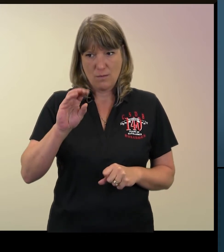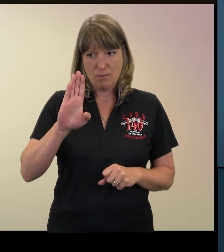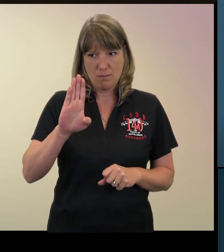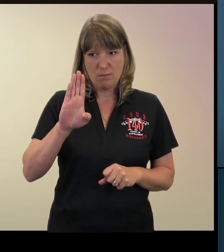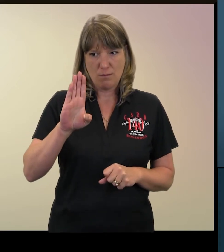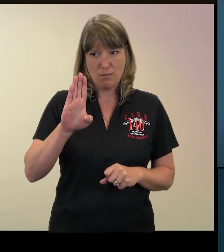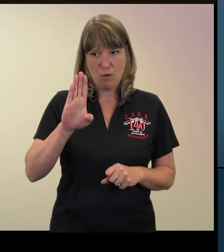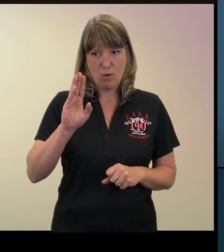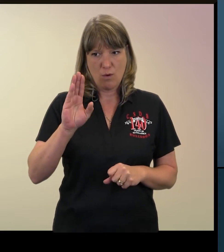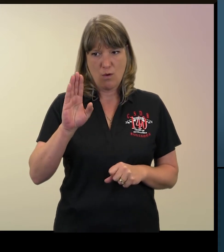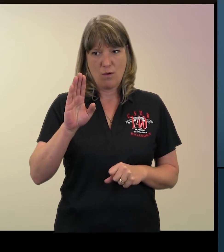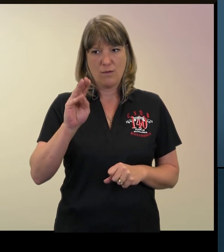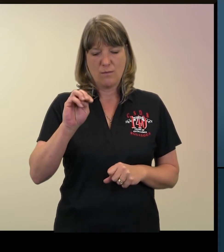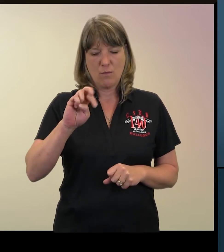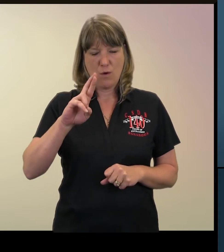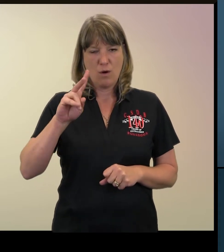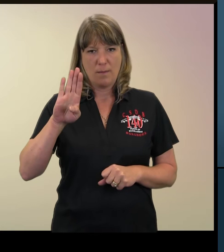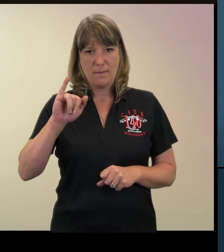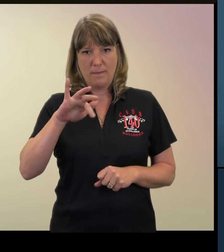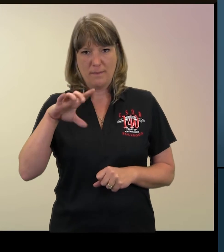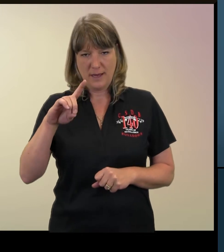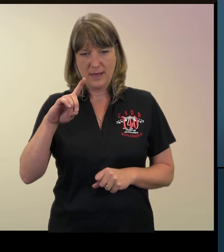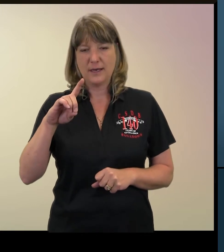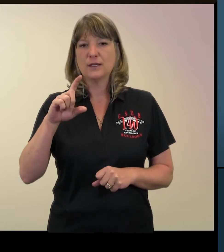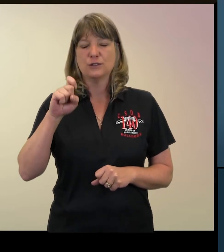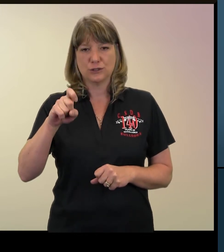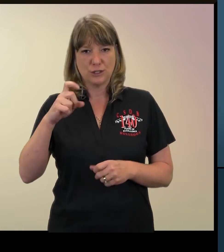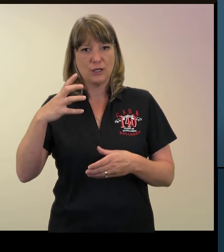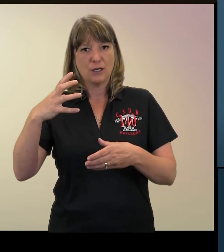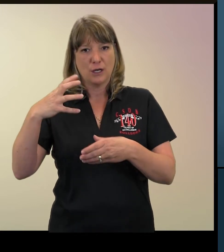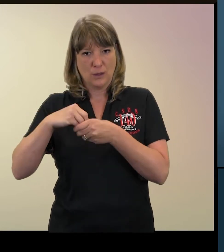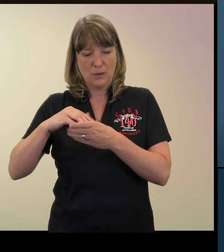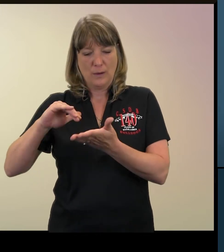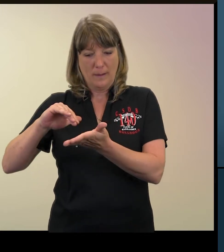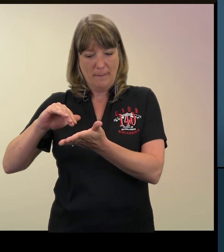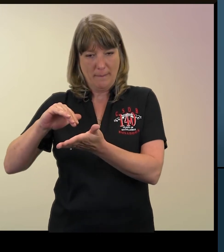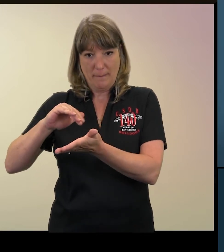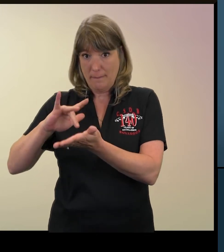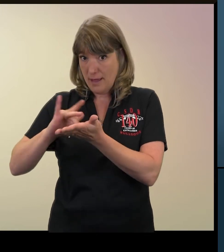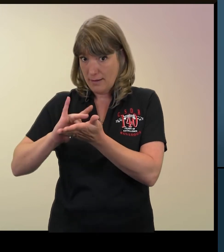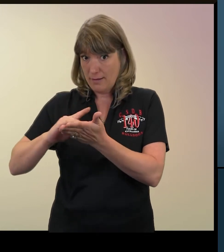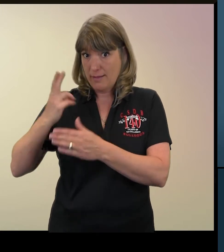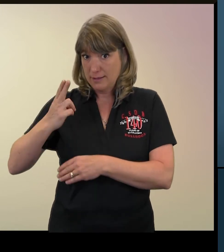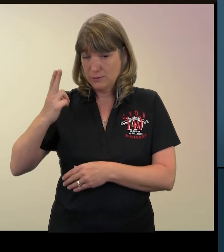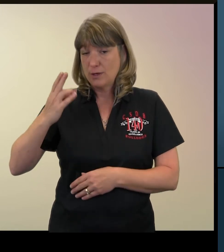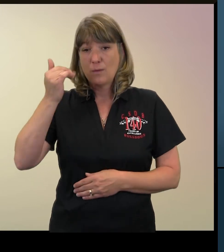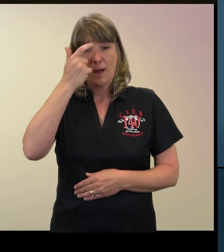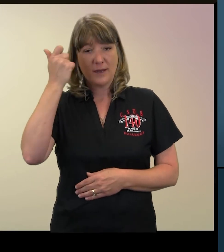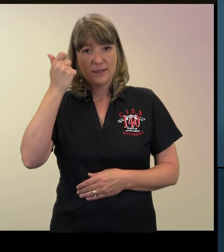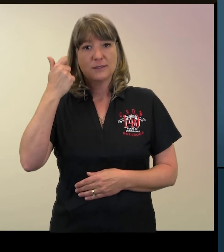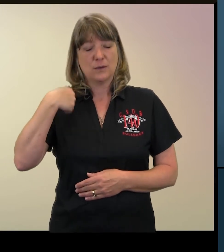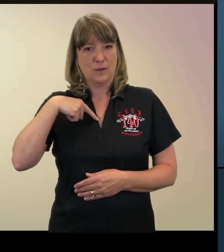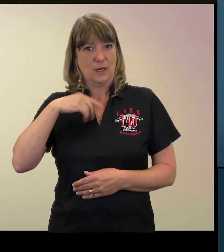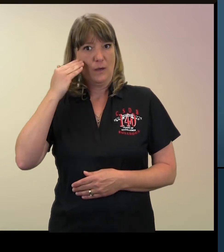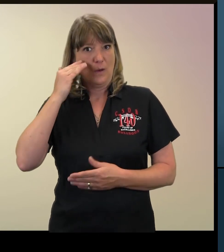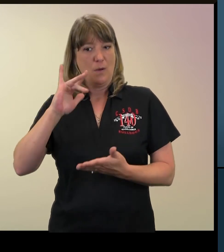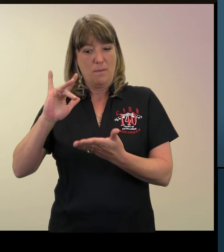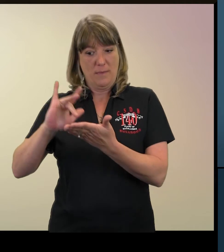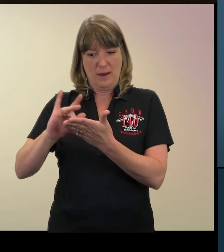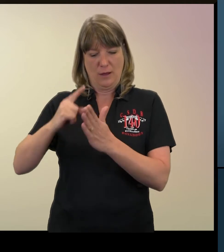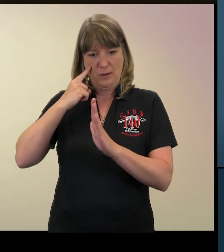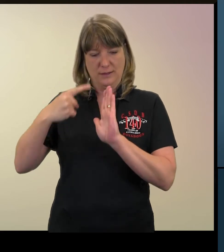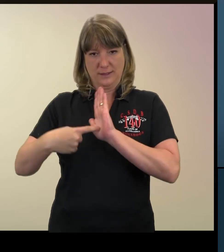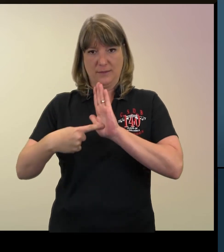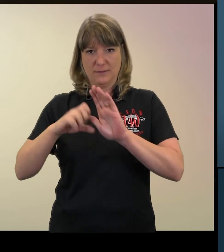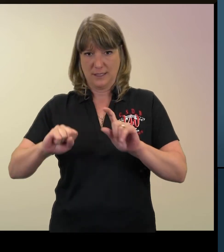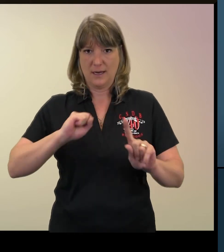comorbid conditions or other explanations of the child's behavior. It should include a medical history because, again, in the big picture of things, we know that